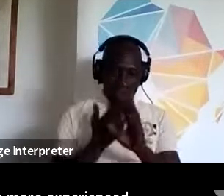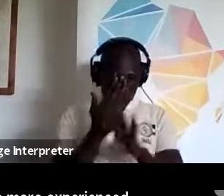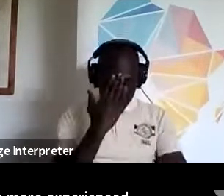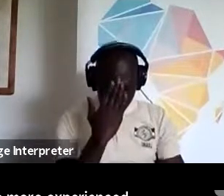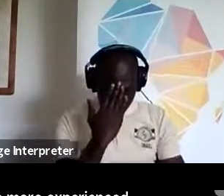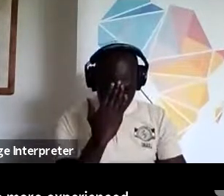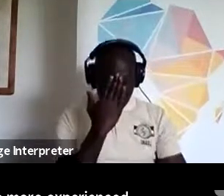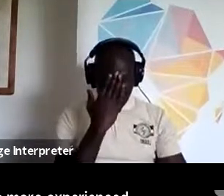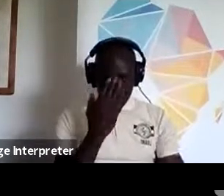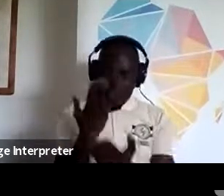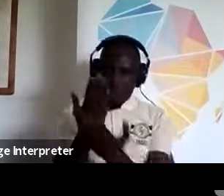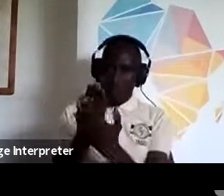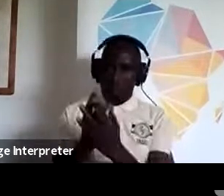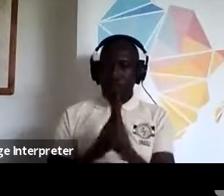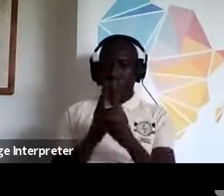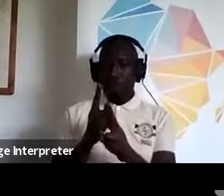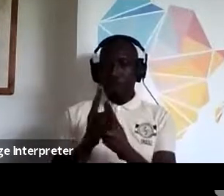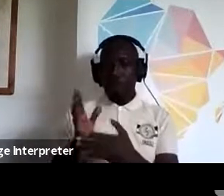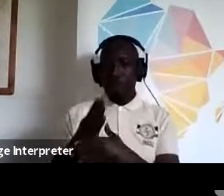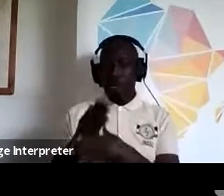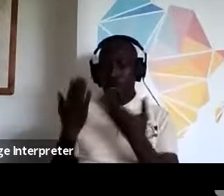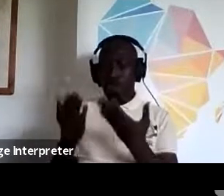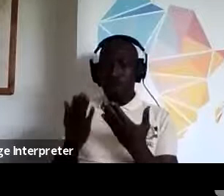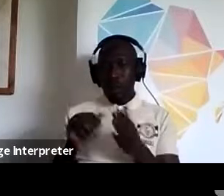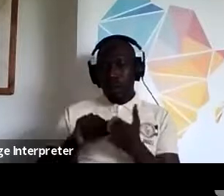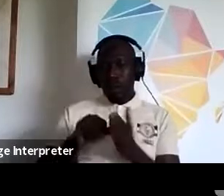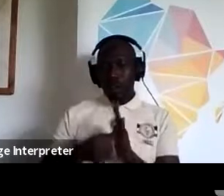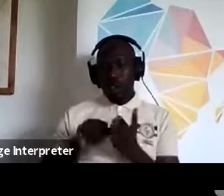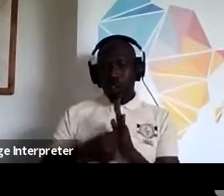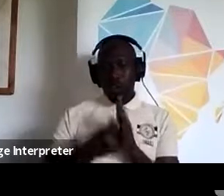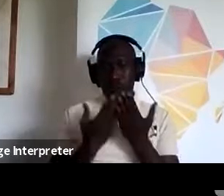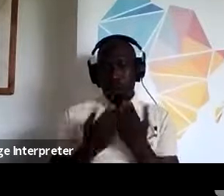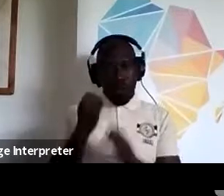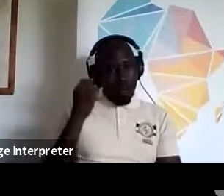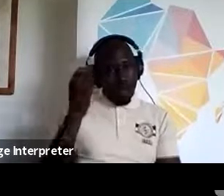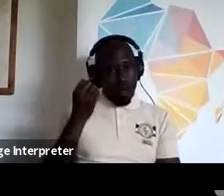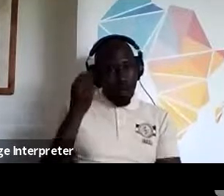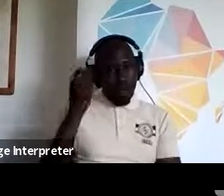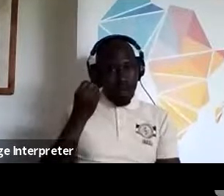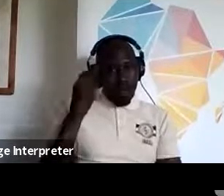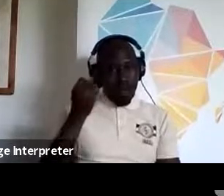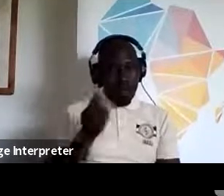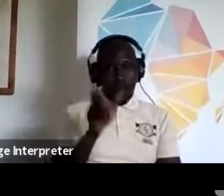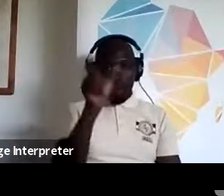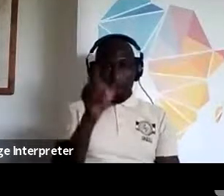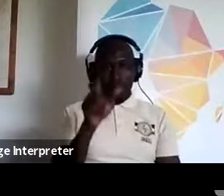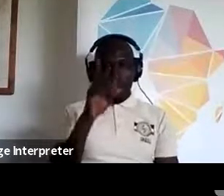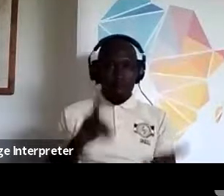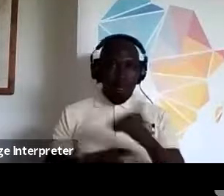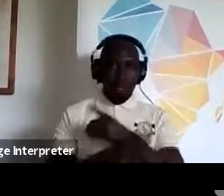to the Honorable Minister is that the issues of innovations by persons with disabilities